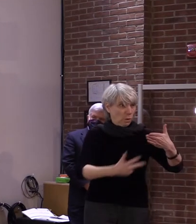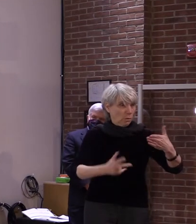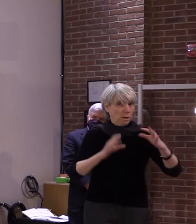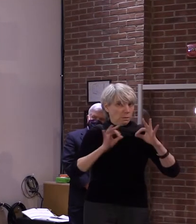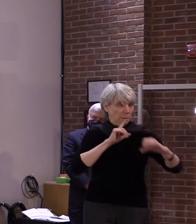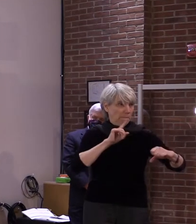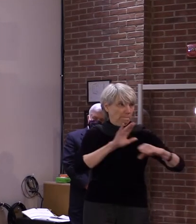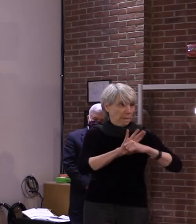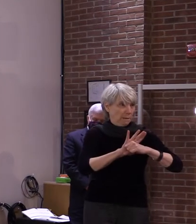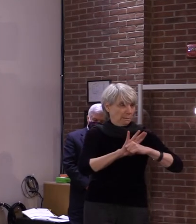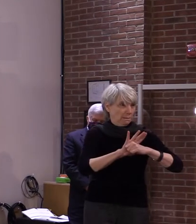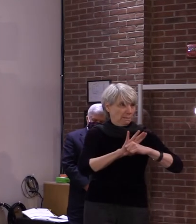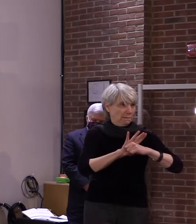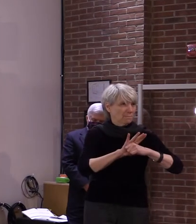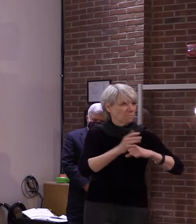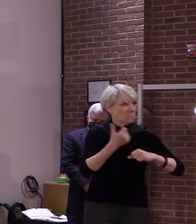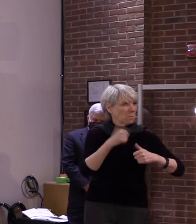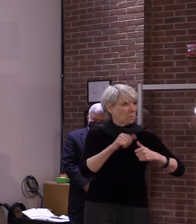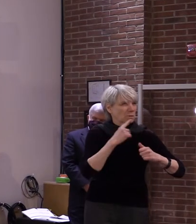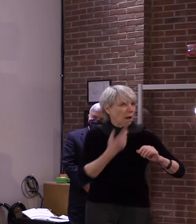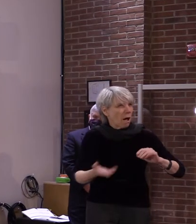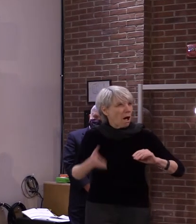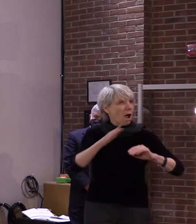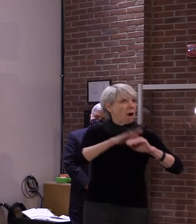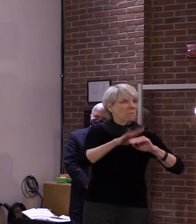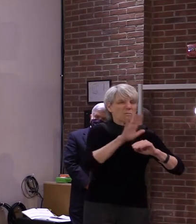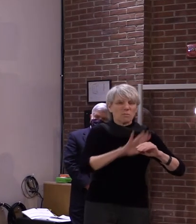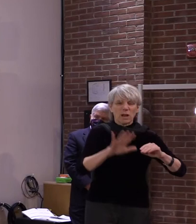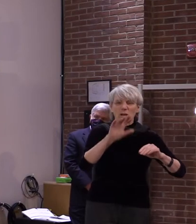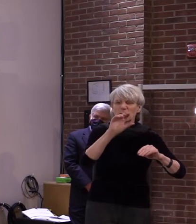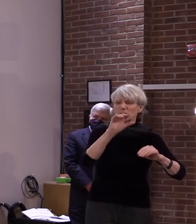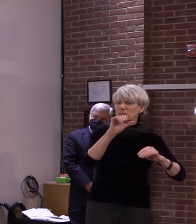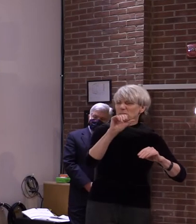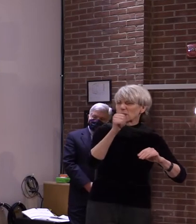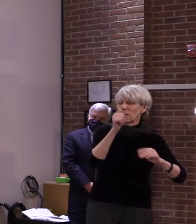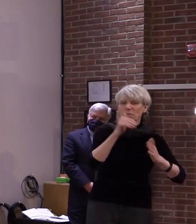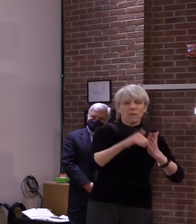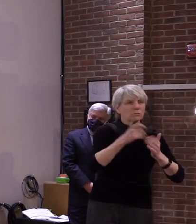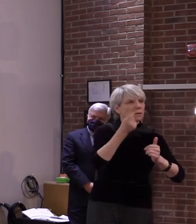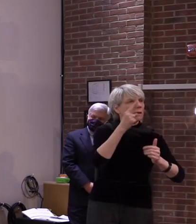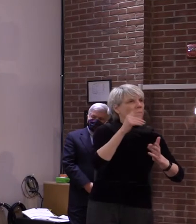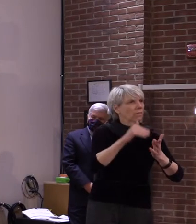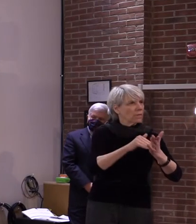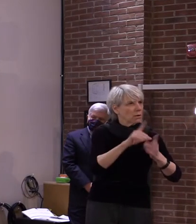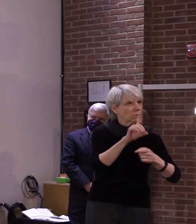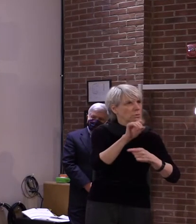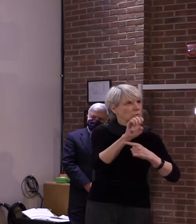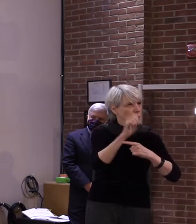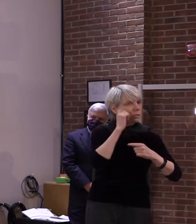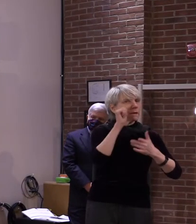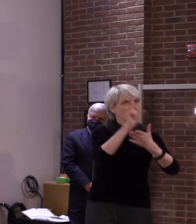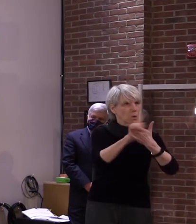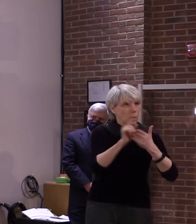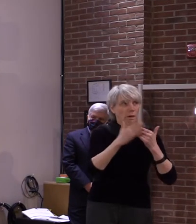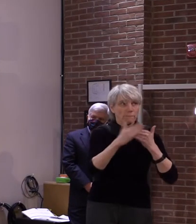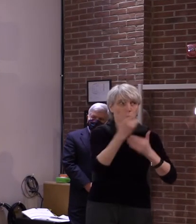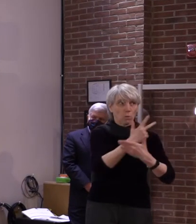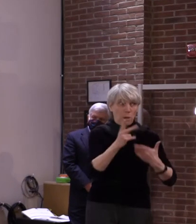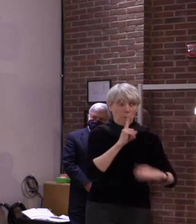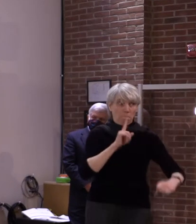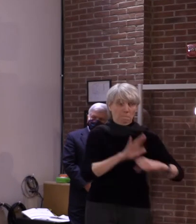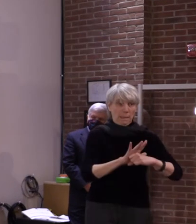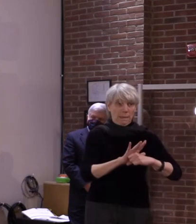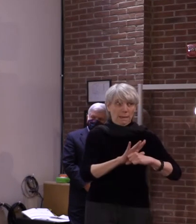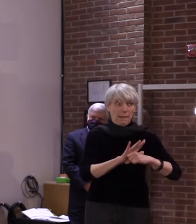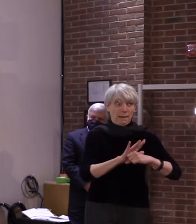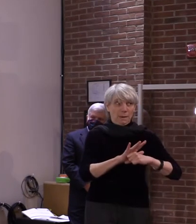great news for us but they're not going any further so it's difficult for us to make any predictions based on on